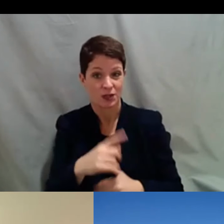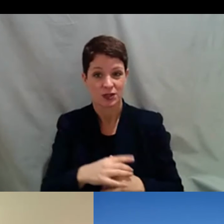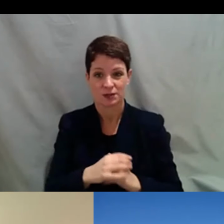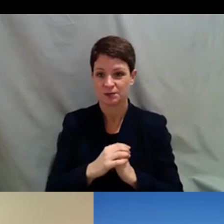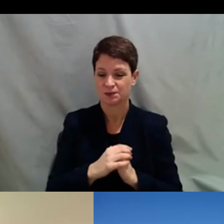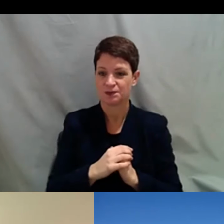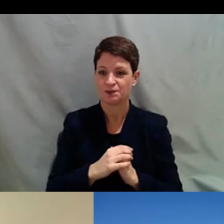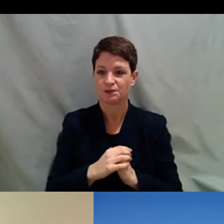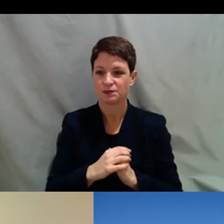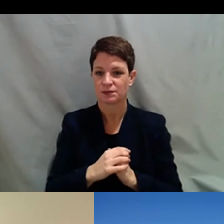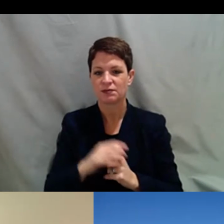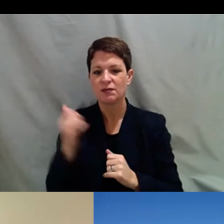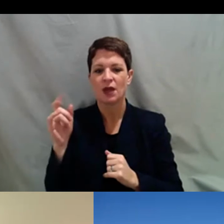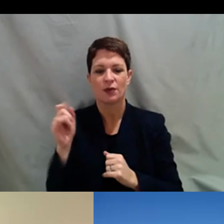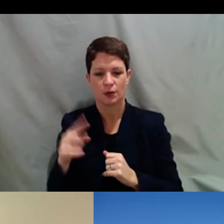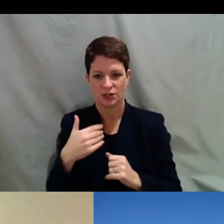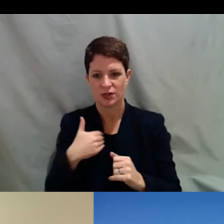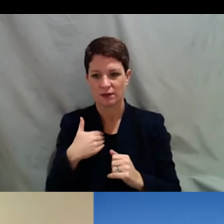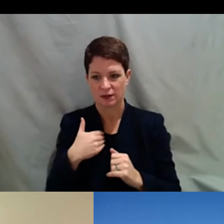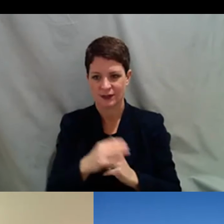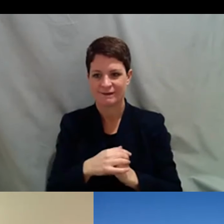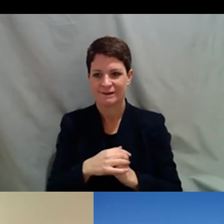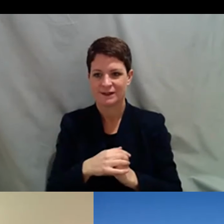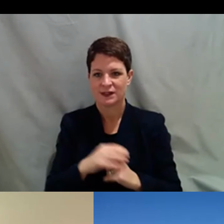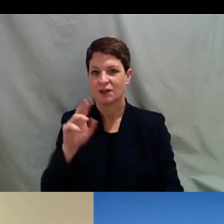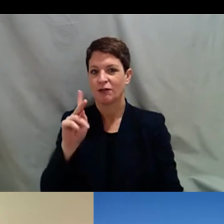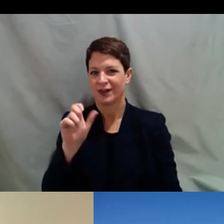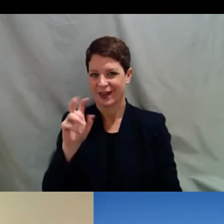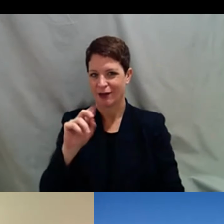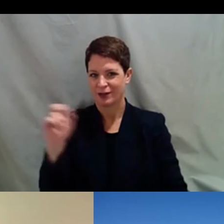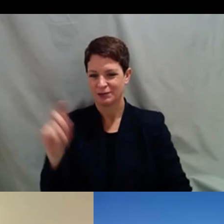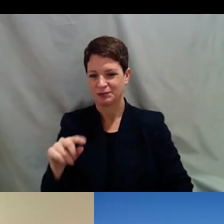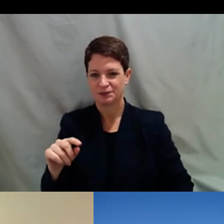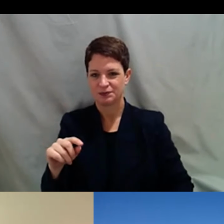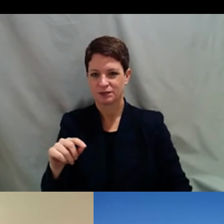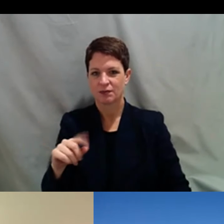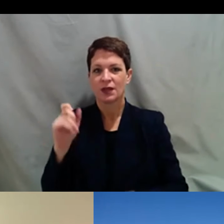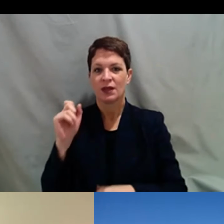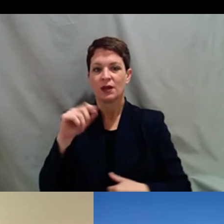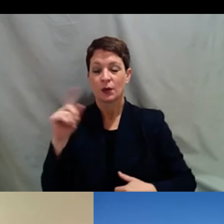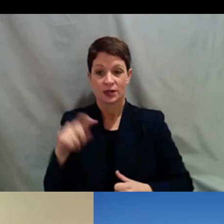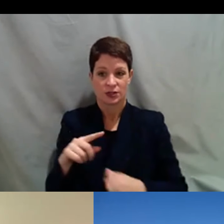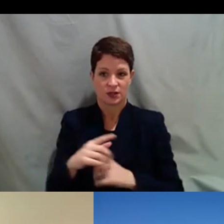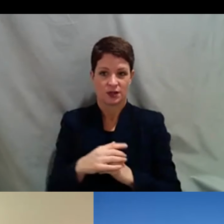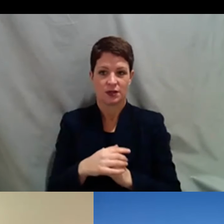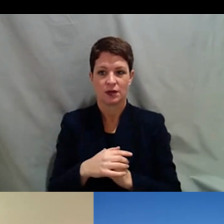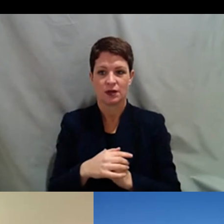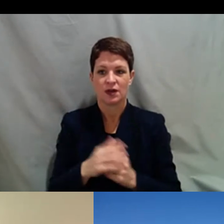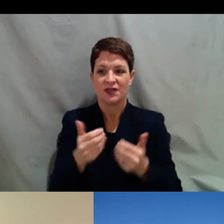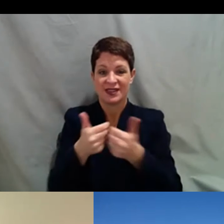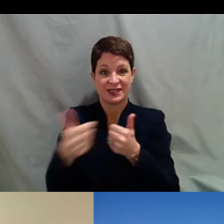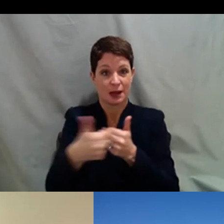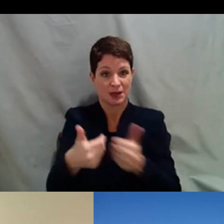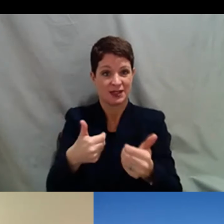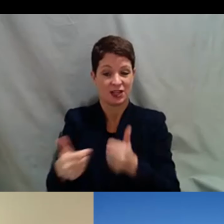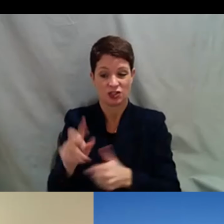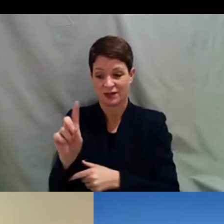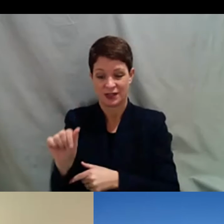Thank you. This is another question for Karen. So the next question is, does the segmentation of